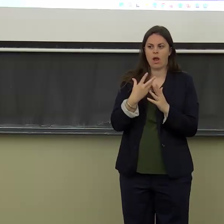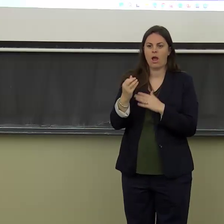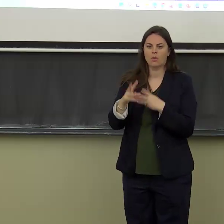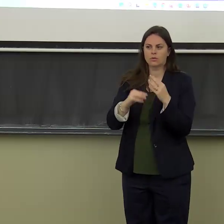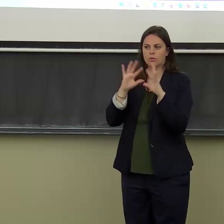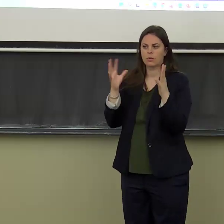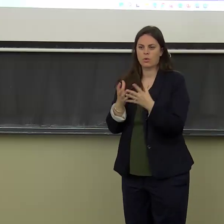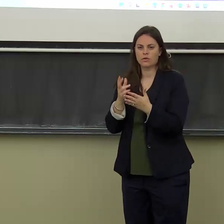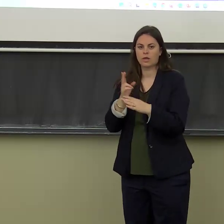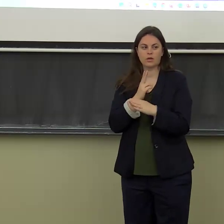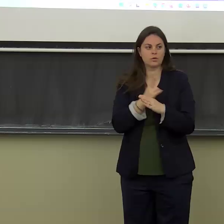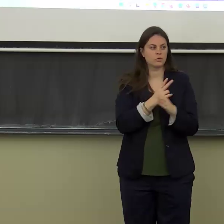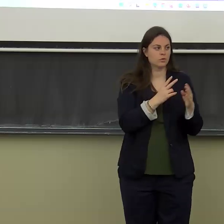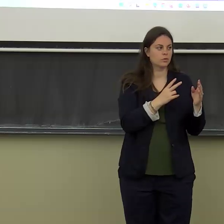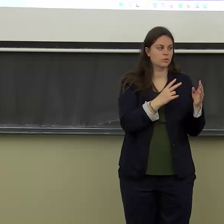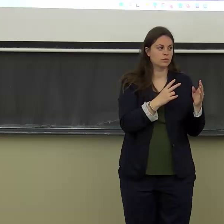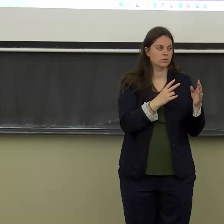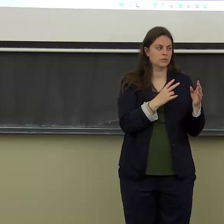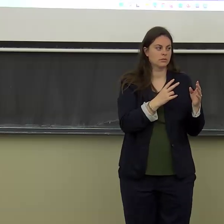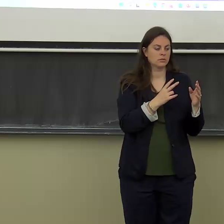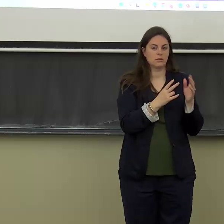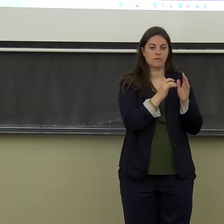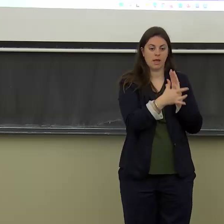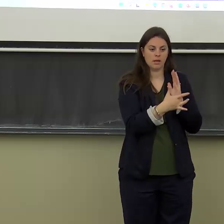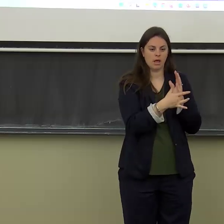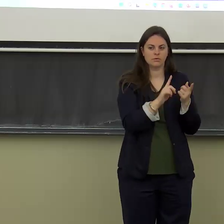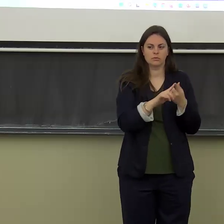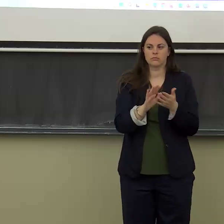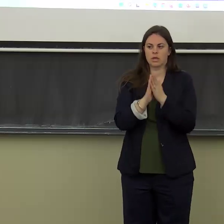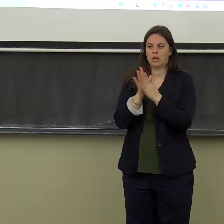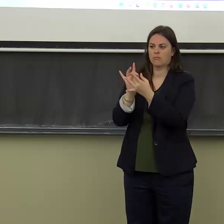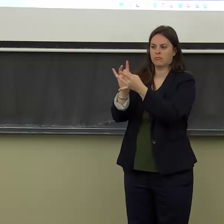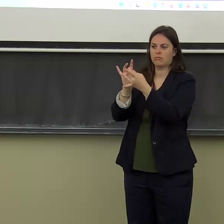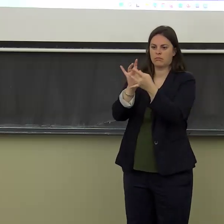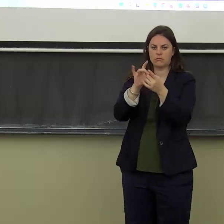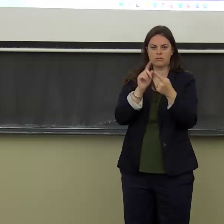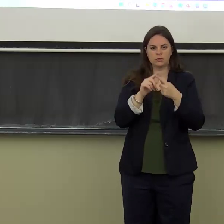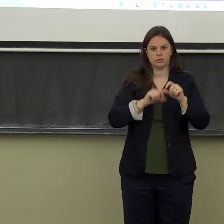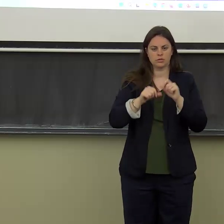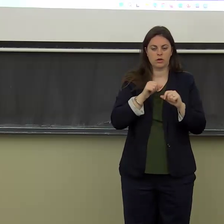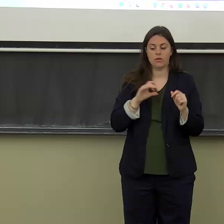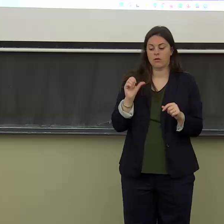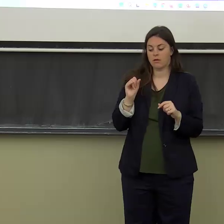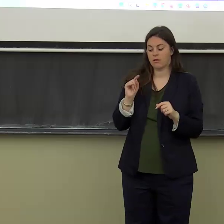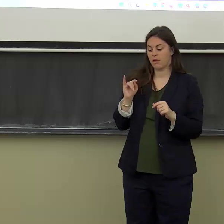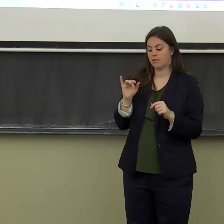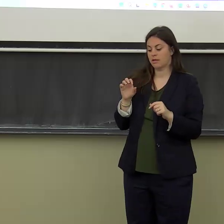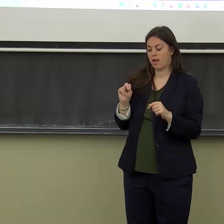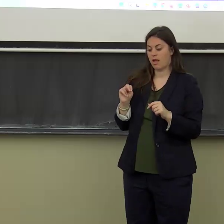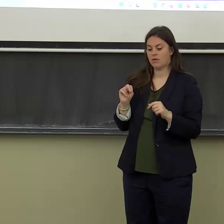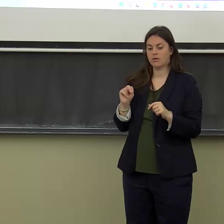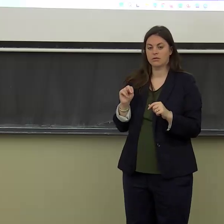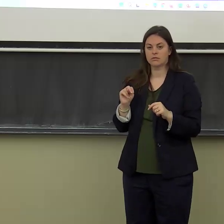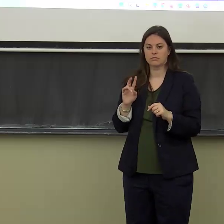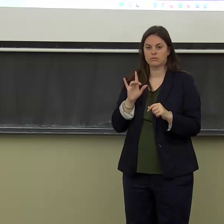it and relate to each other. And the cast iron pan example is fascinating, because I don't know about all of you, if